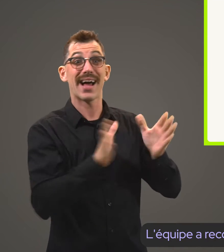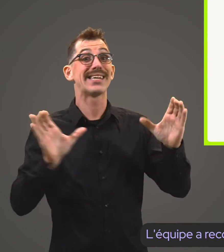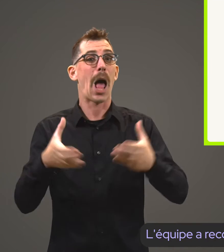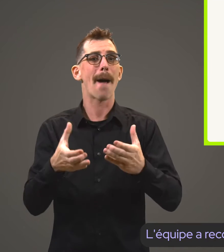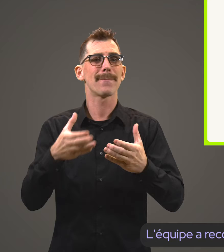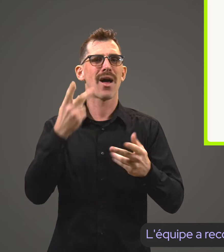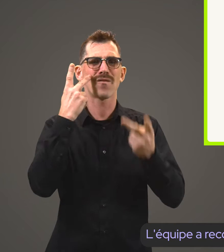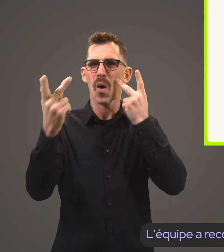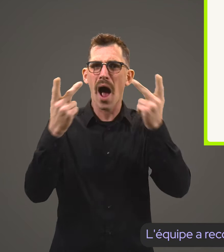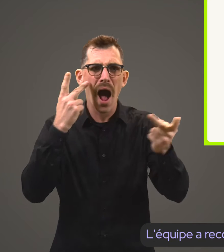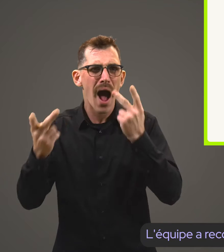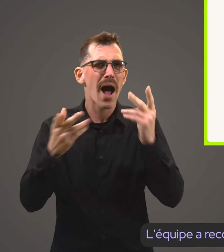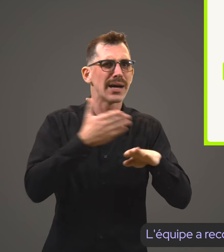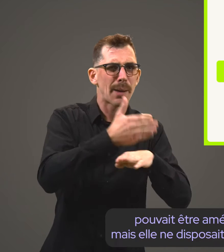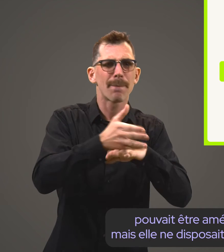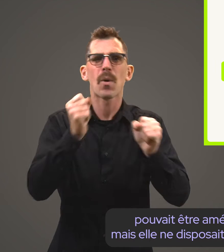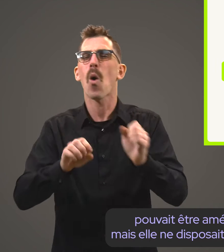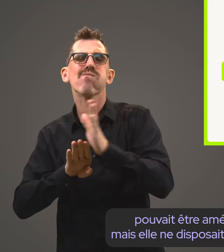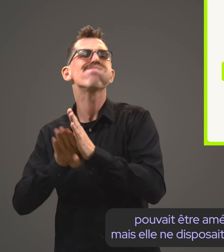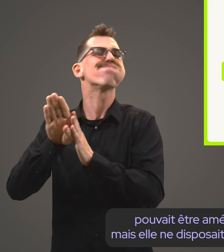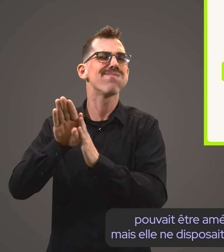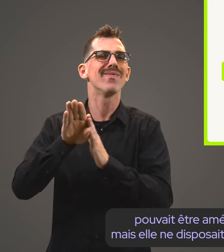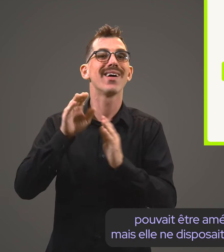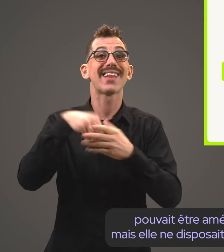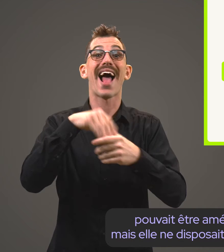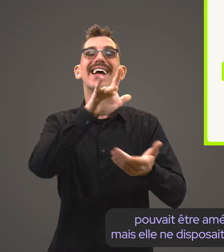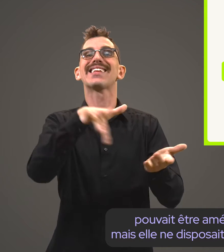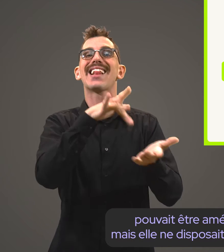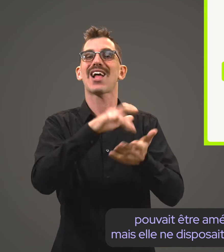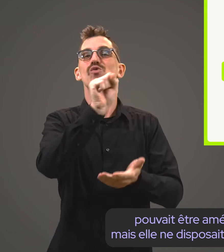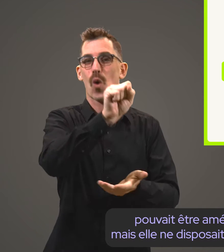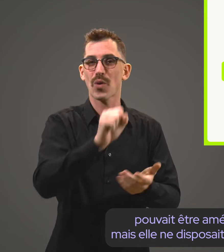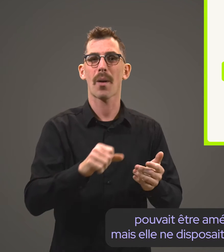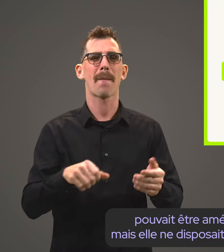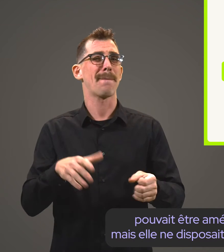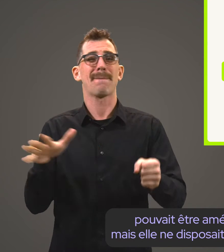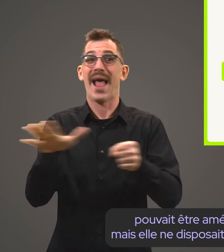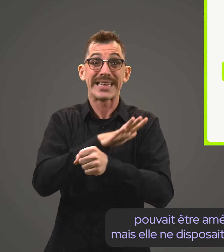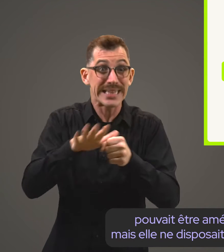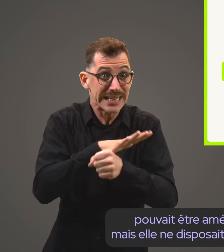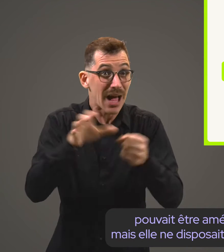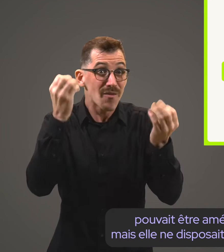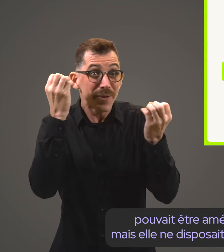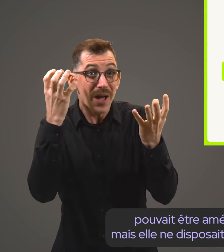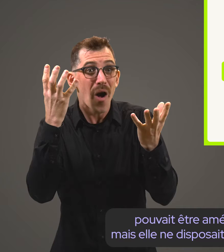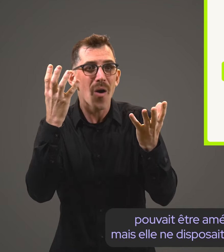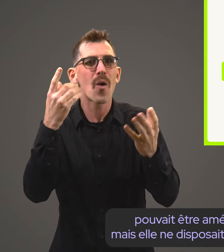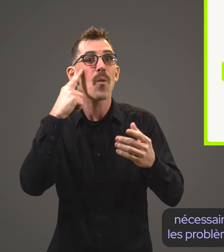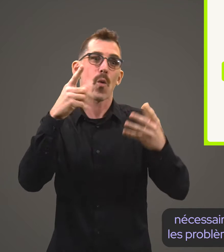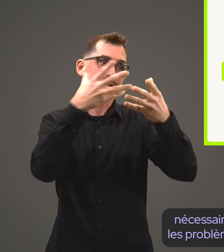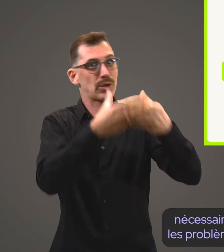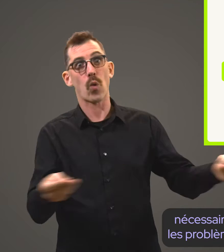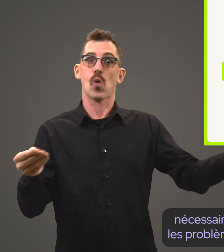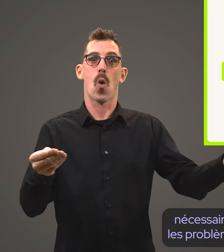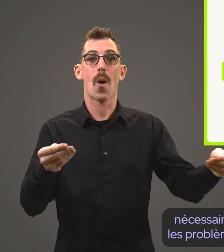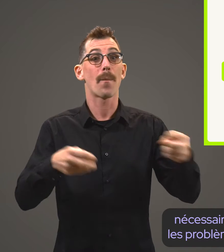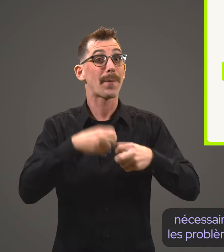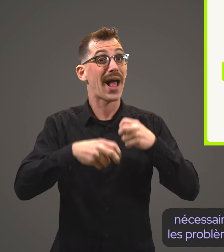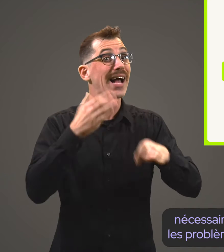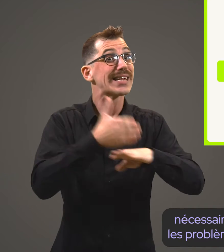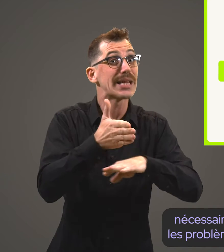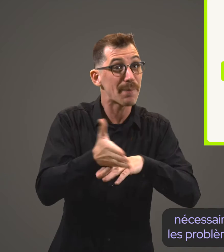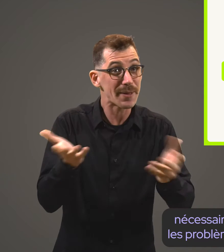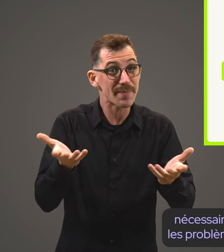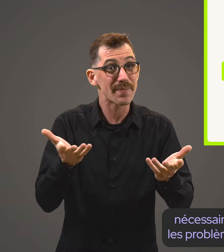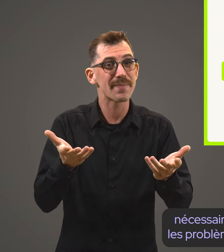The team recognized that accessibility could be improved at the Segal Center, but they did not yet have the information they needed to